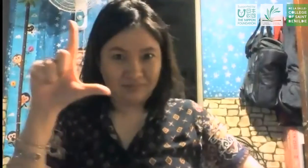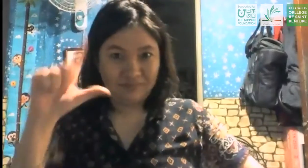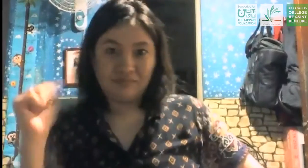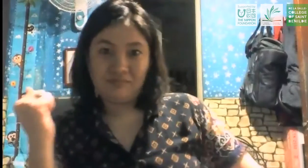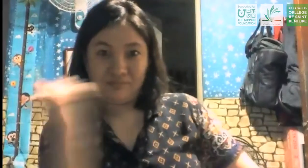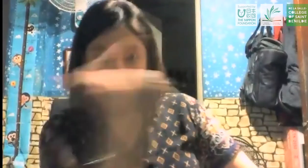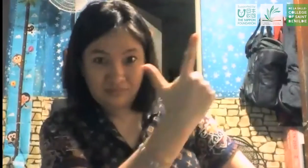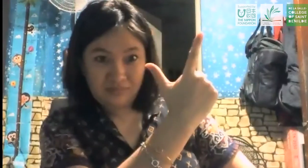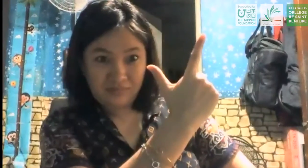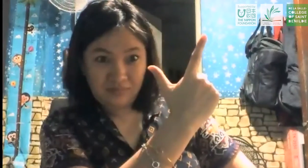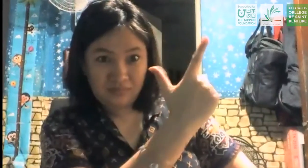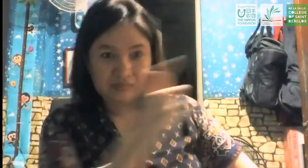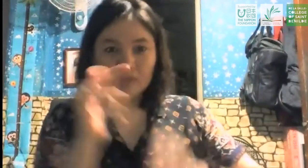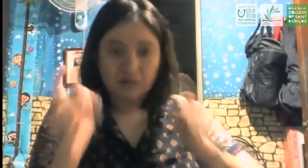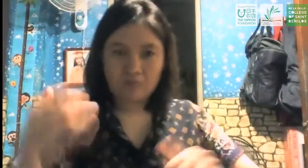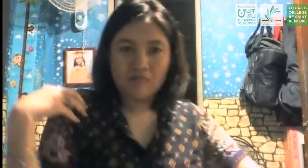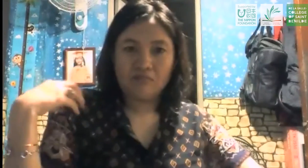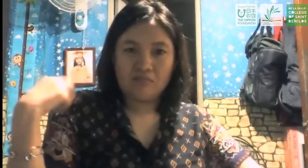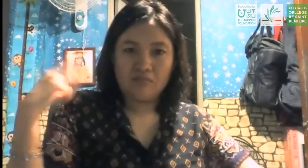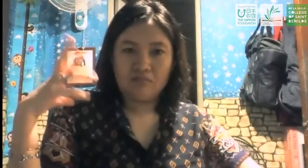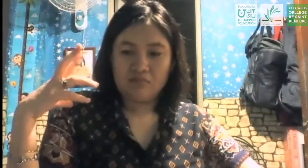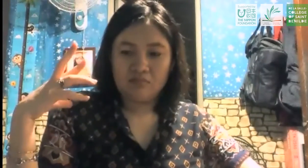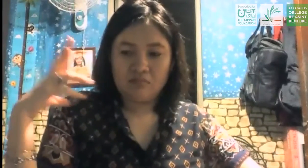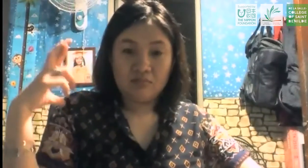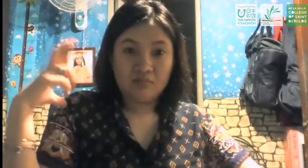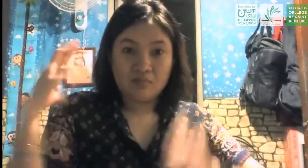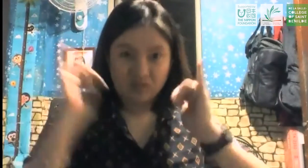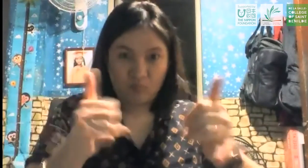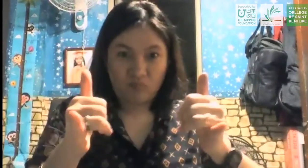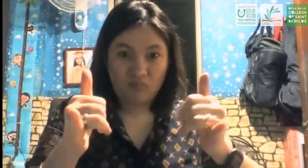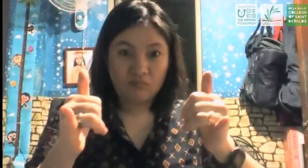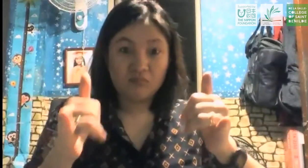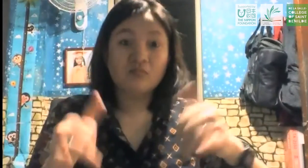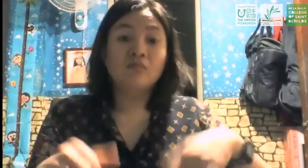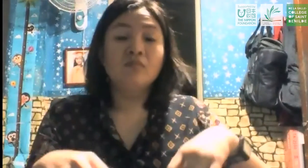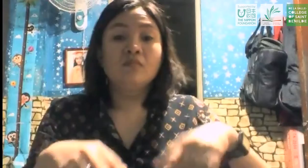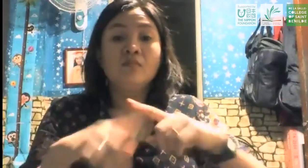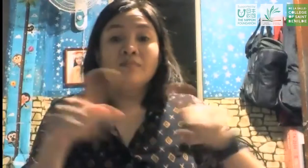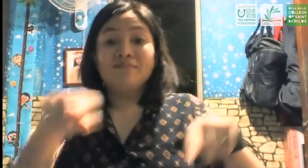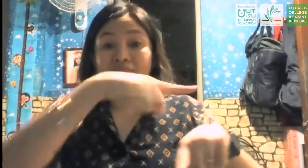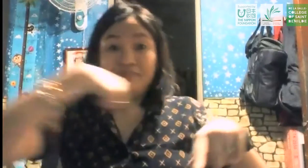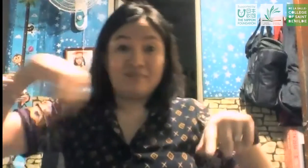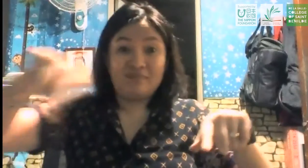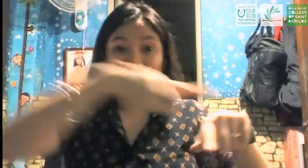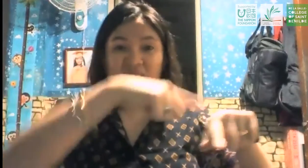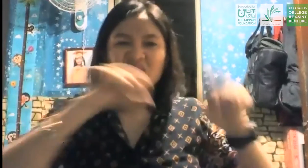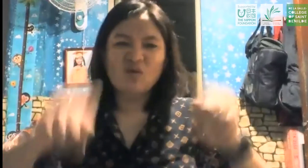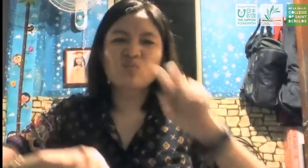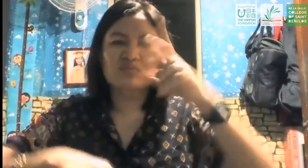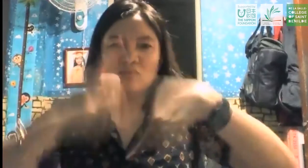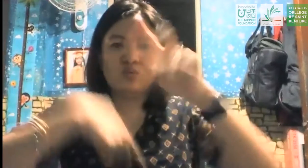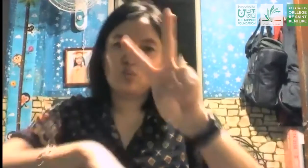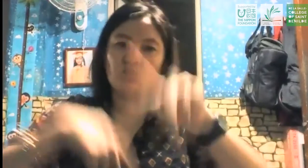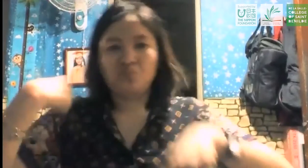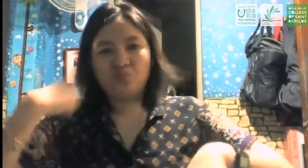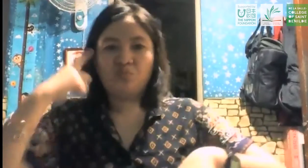So it's one way using one hand, and we can't change dominant hand, right? It has